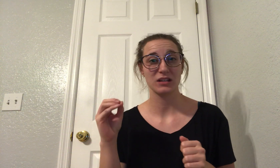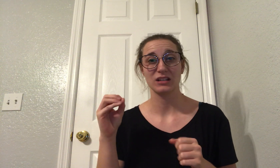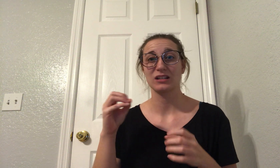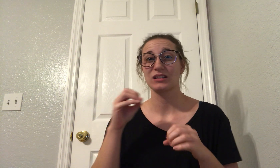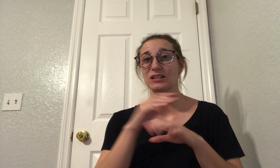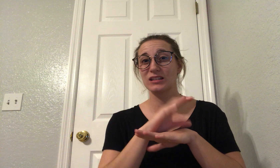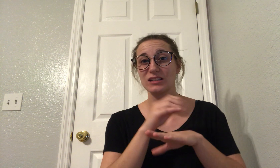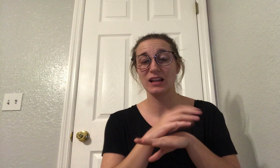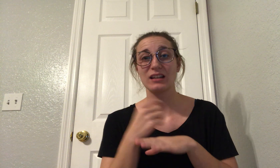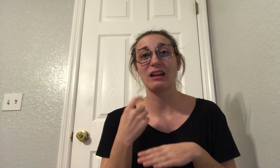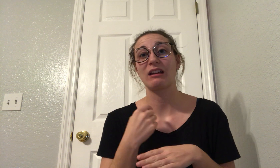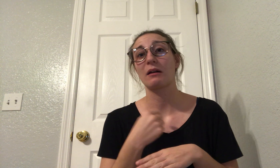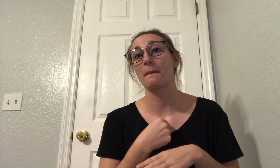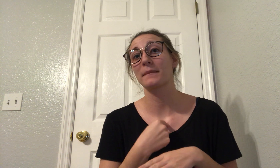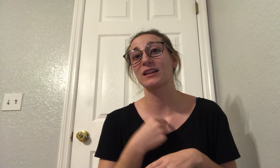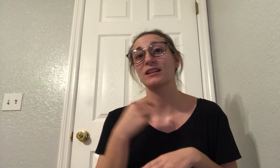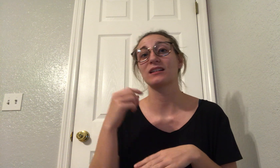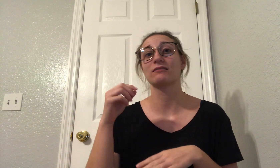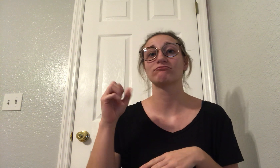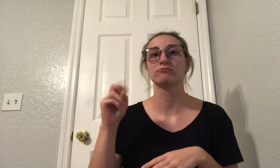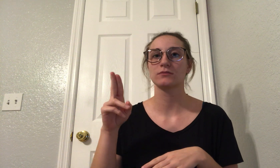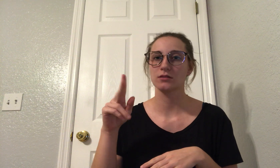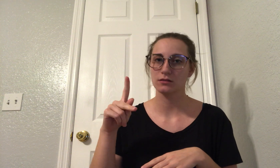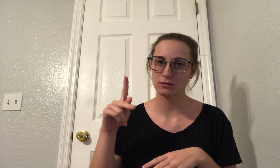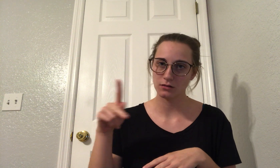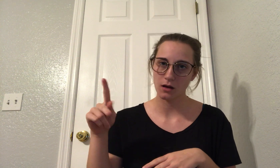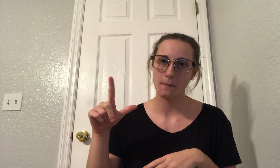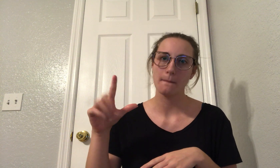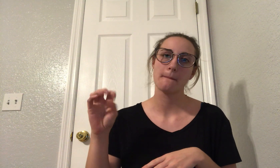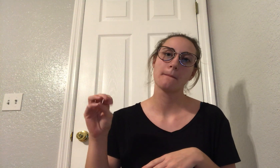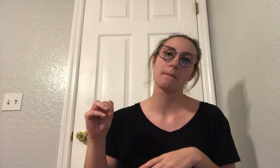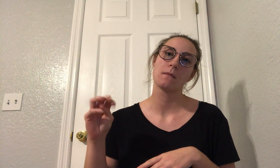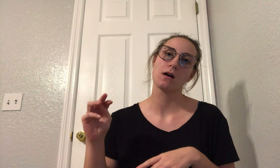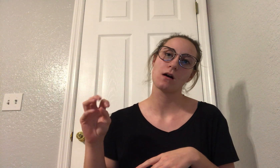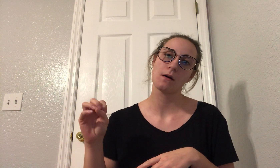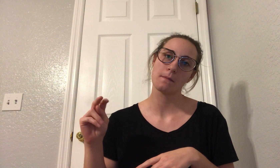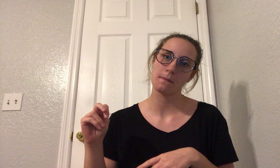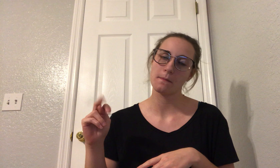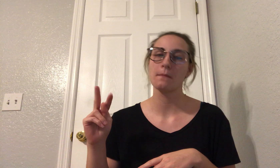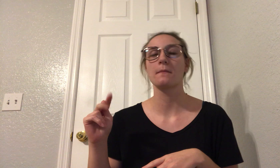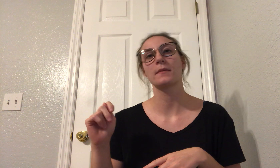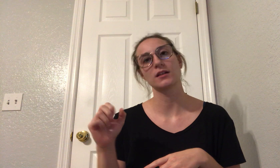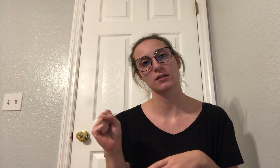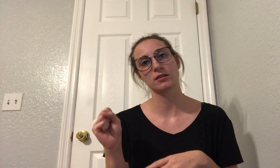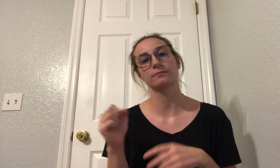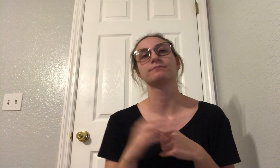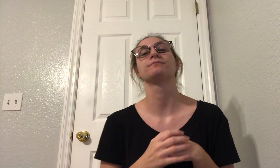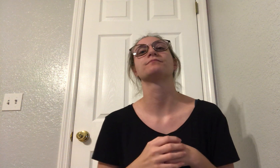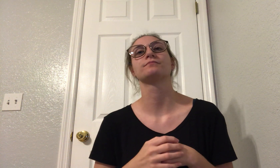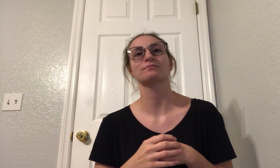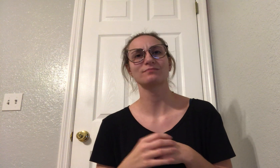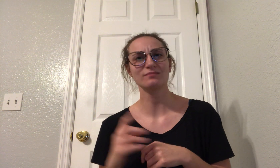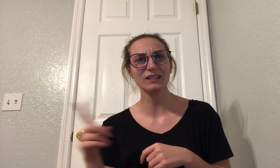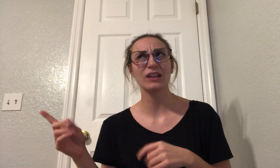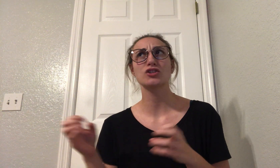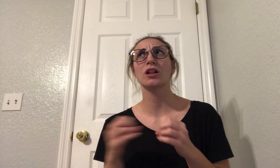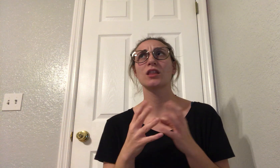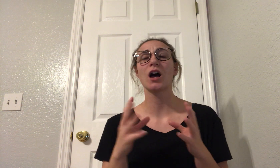promote products that I totally believe in. And there are so many products out there that are trying to help with our health and wellness. Some are good, many are